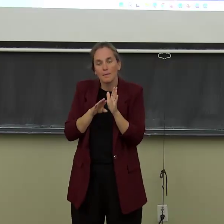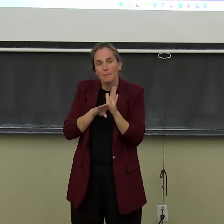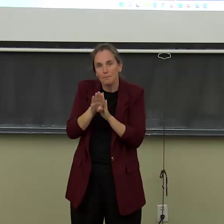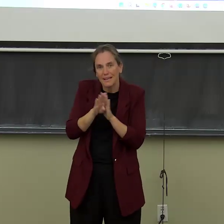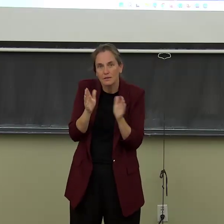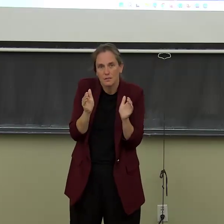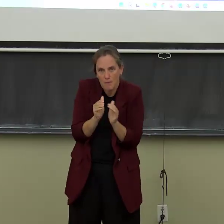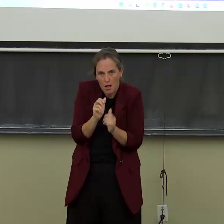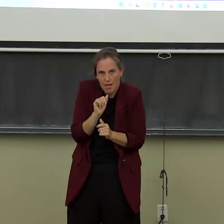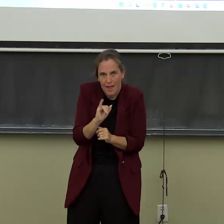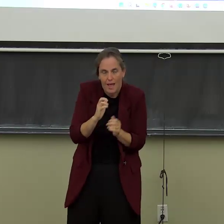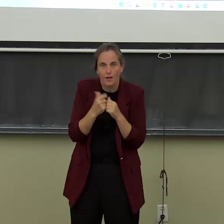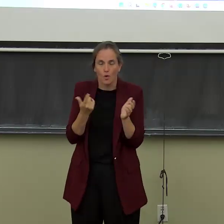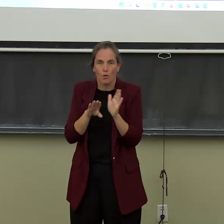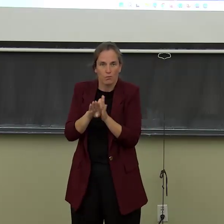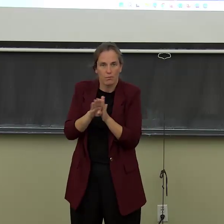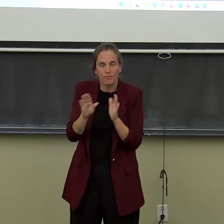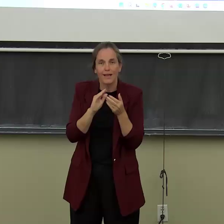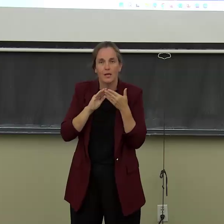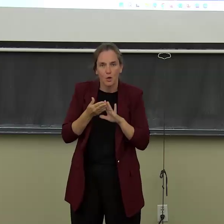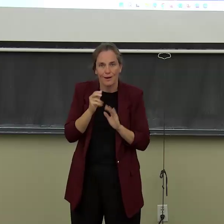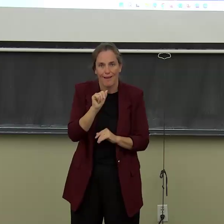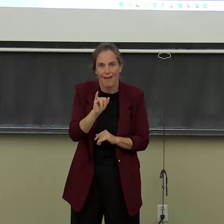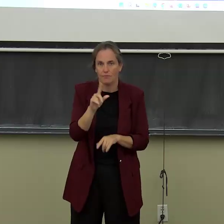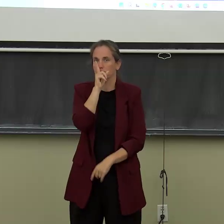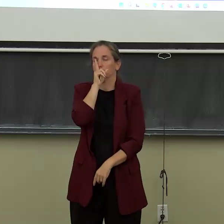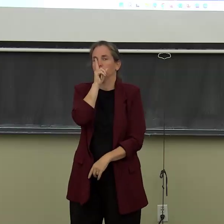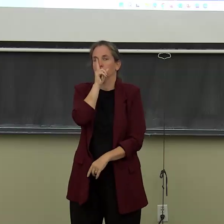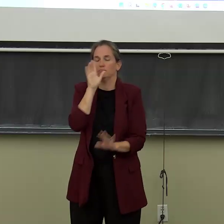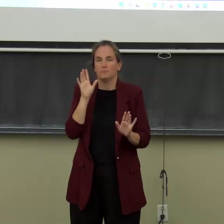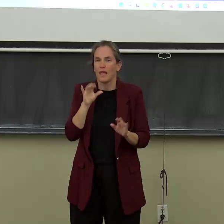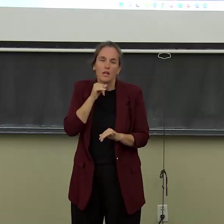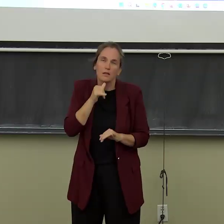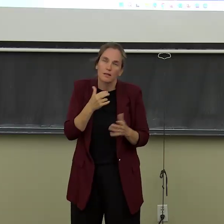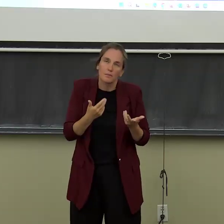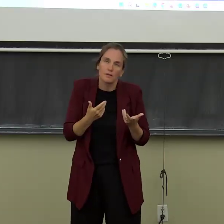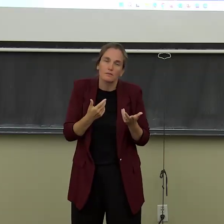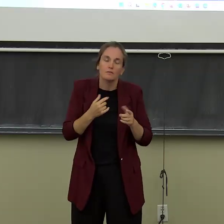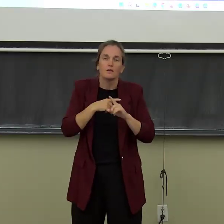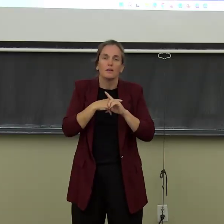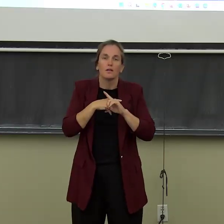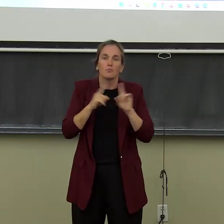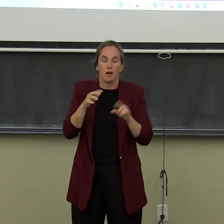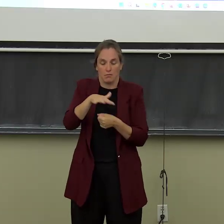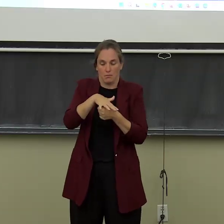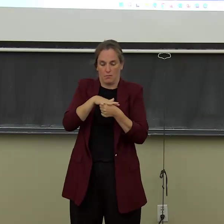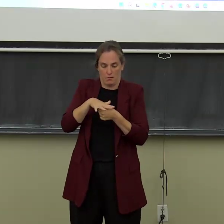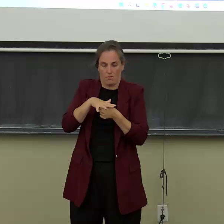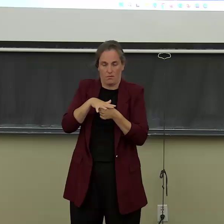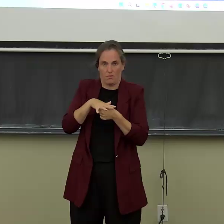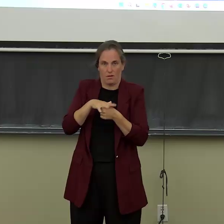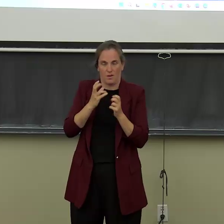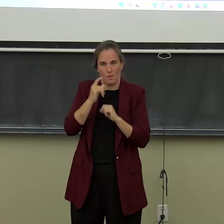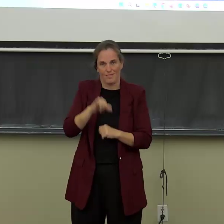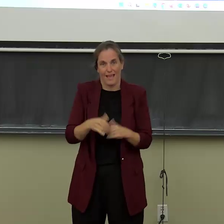build community AI necessarily. I'm talking about, and not that we shouldn't do that, but around that, we have a